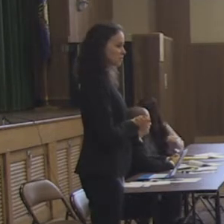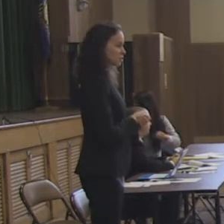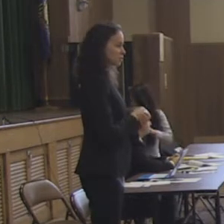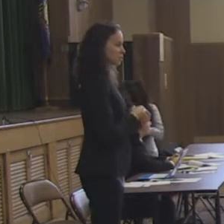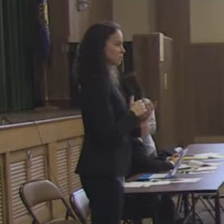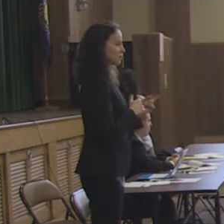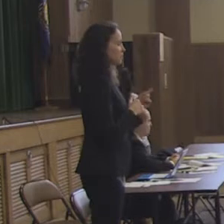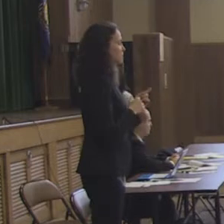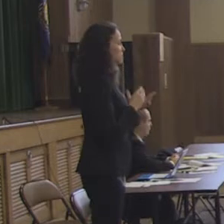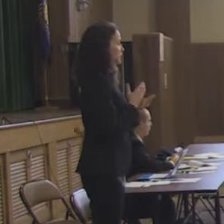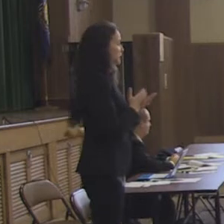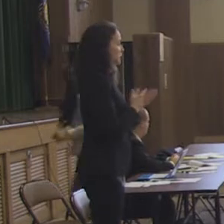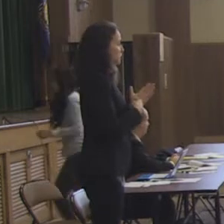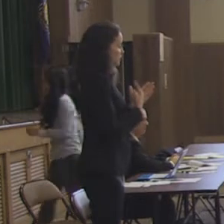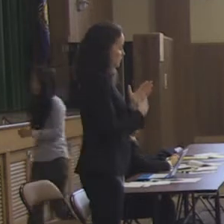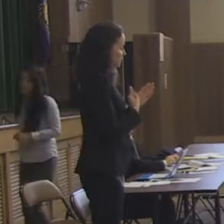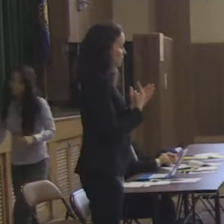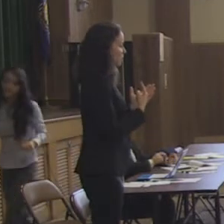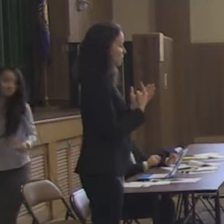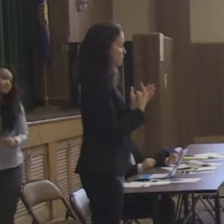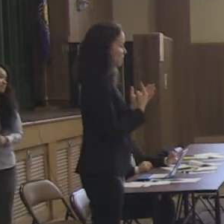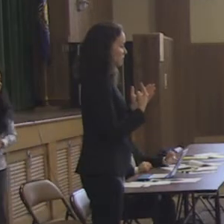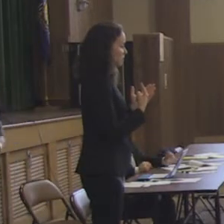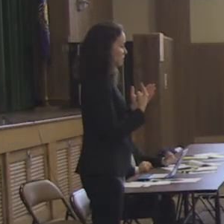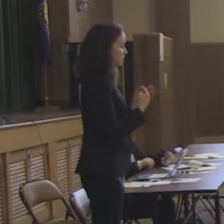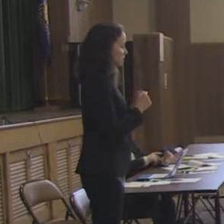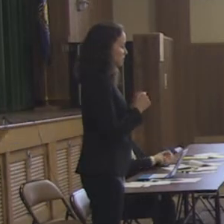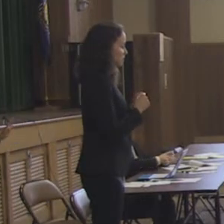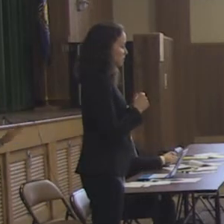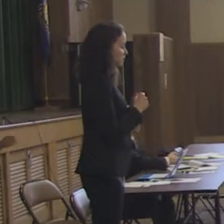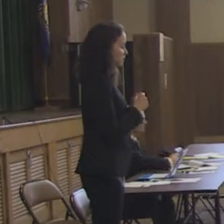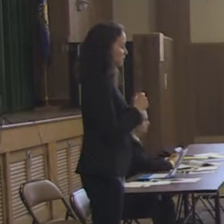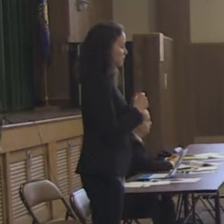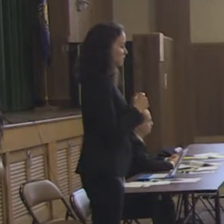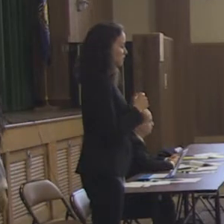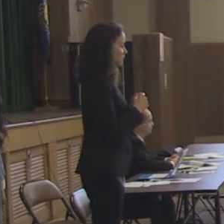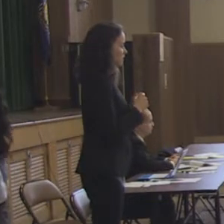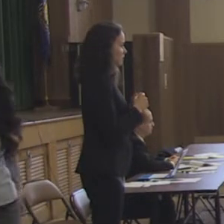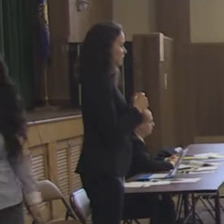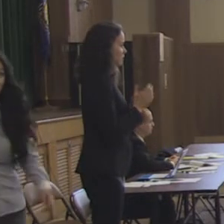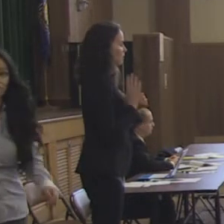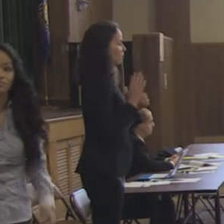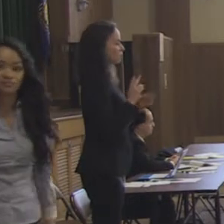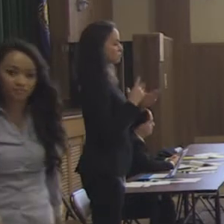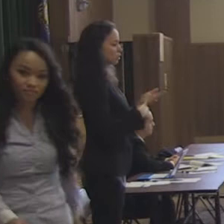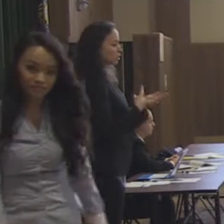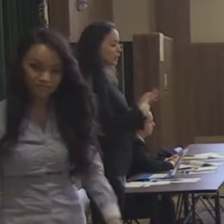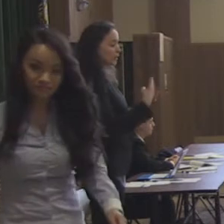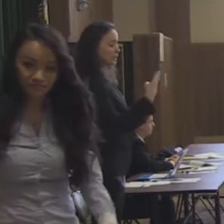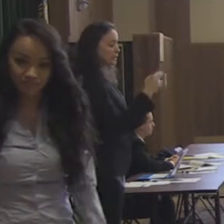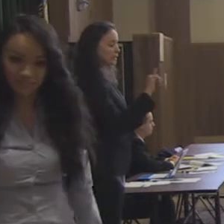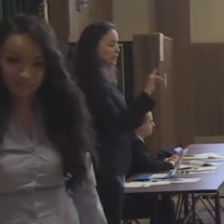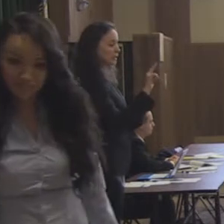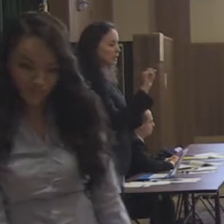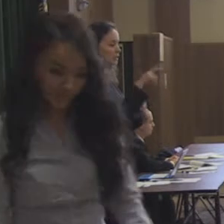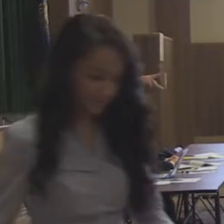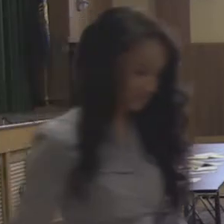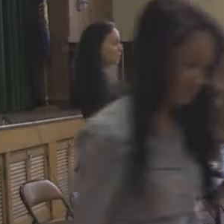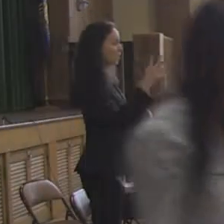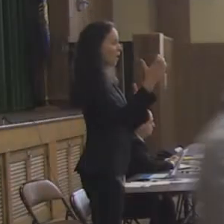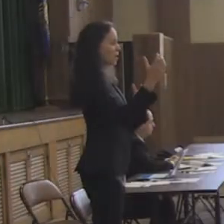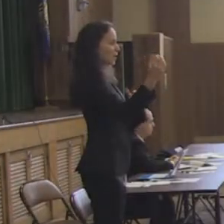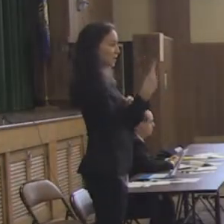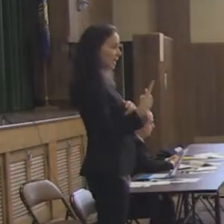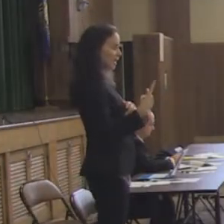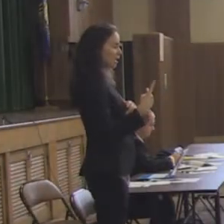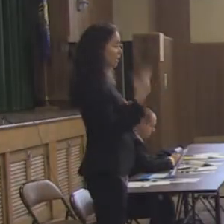There are stories of. And if there are, if you can grab us up. When I was talking about Hilltop, people want to come back. Why is that?